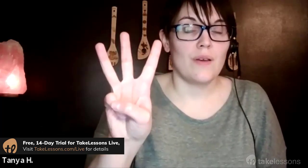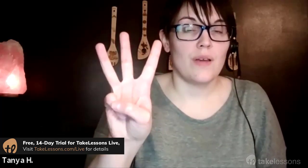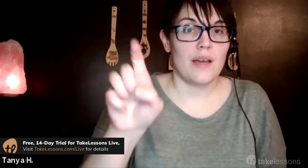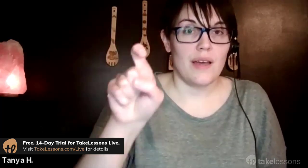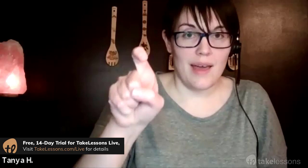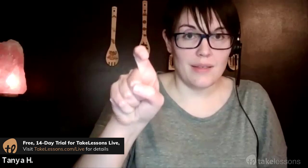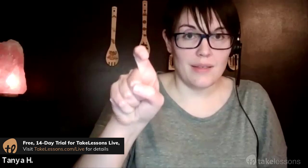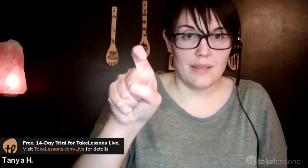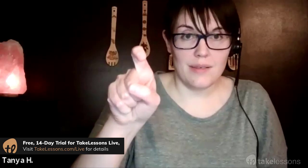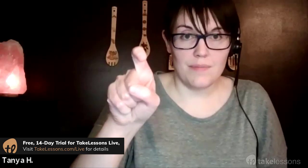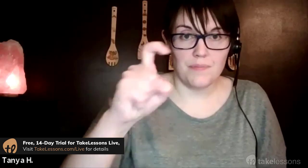X,